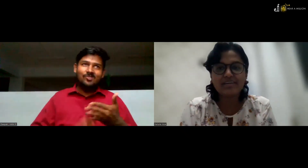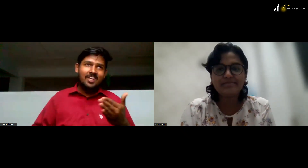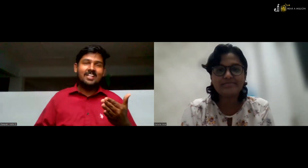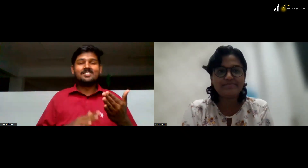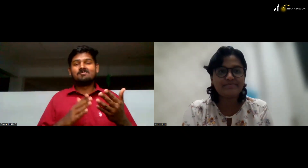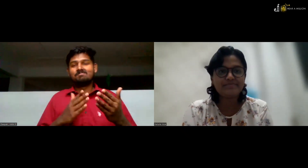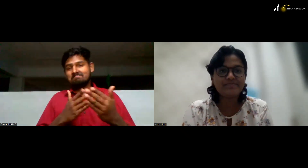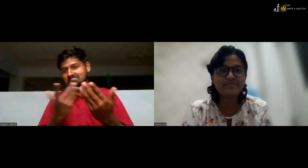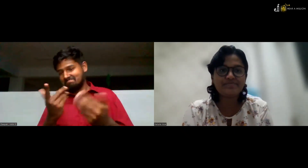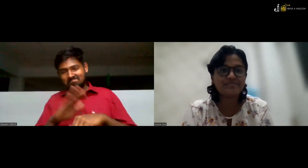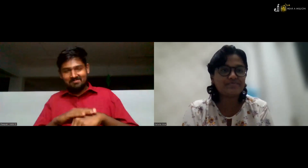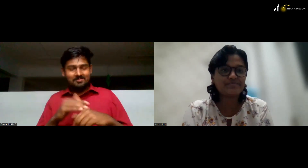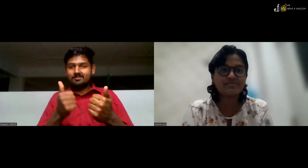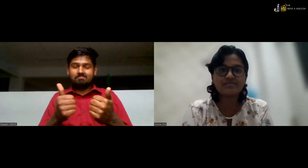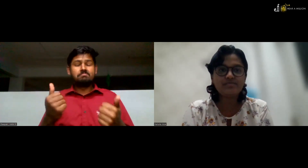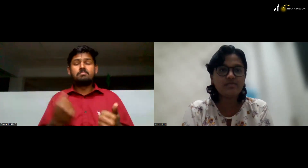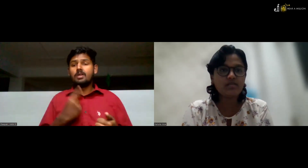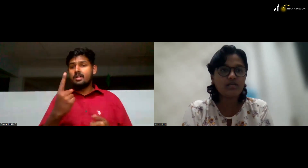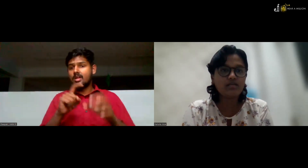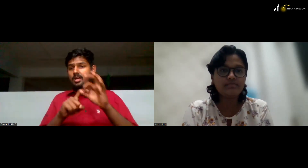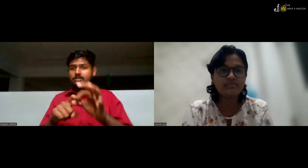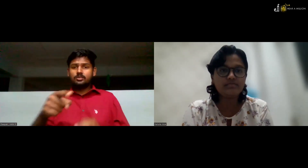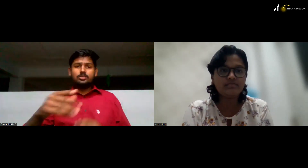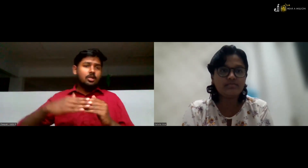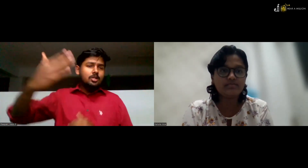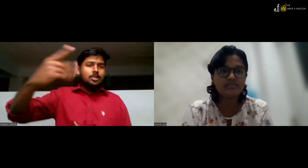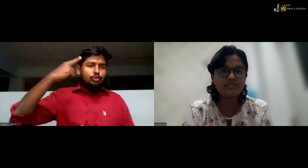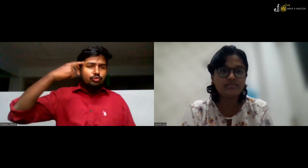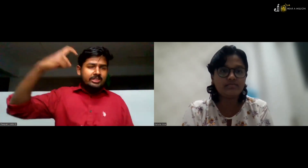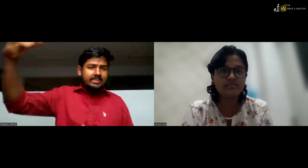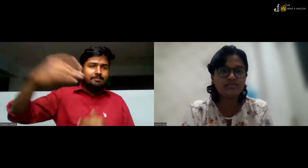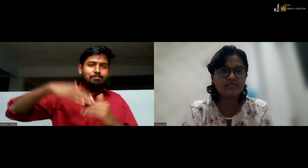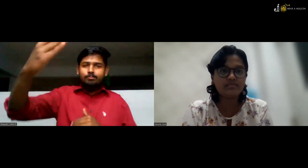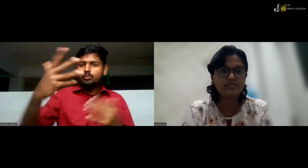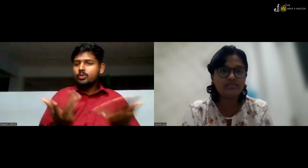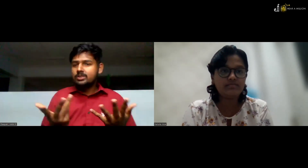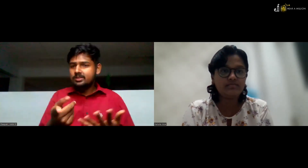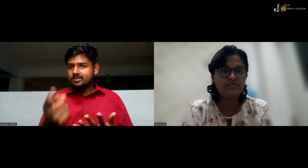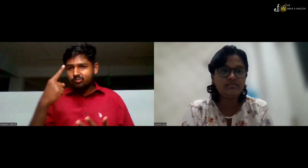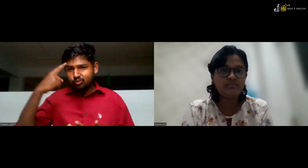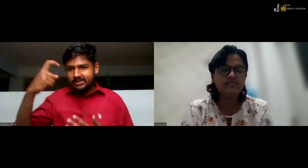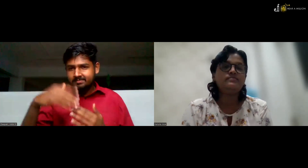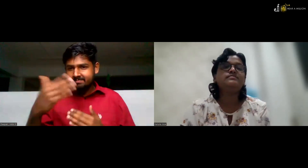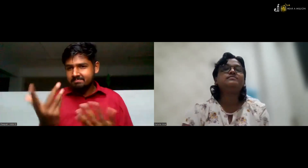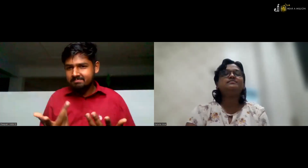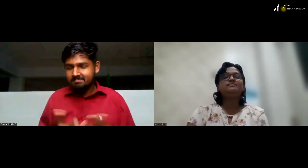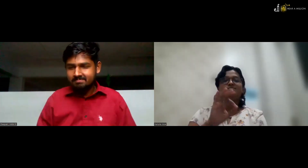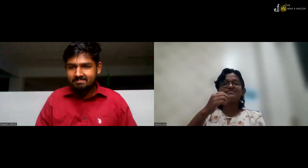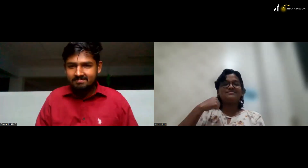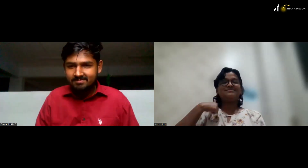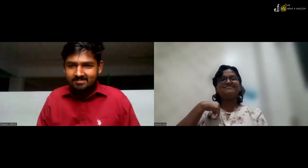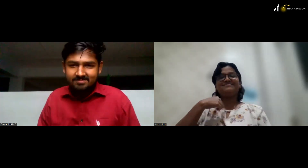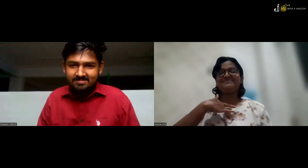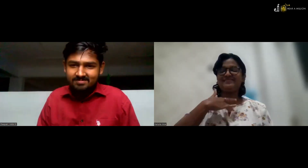that. It's challenge and all of these things. So one question I would like to ask you, what dream you